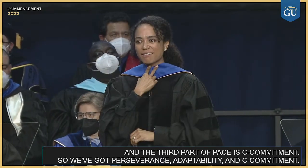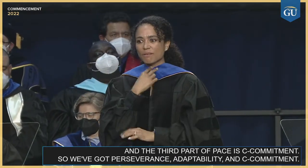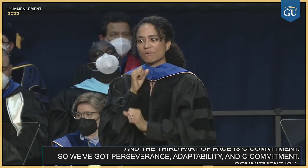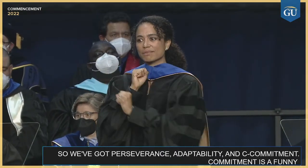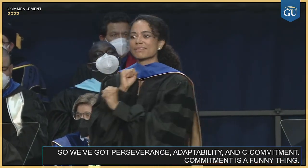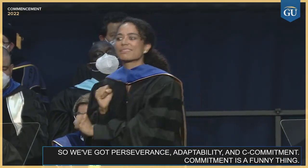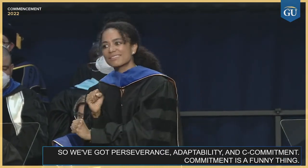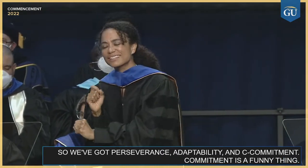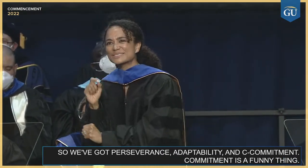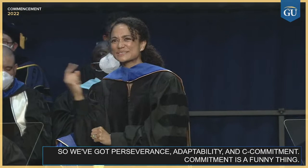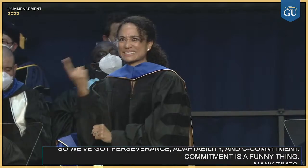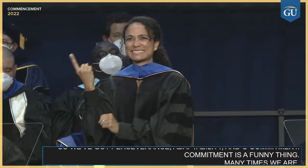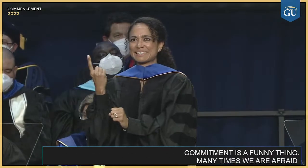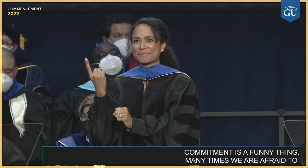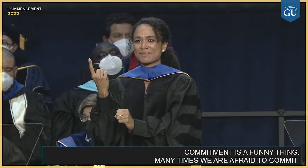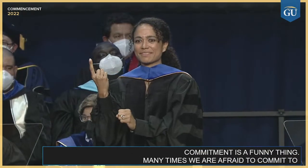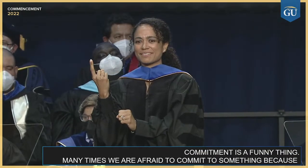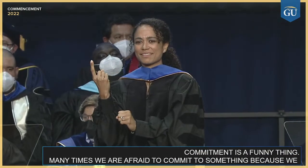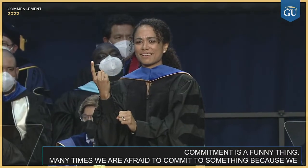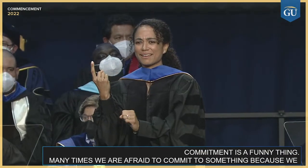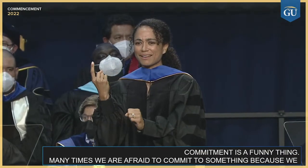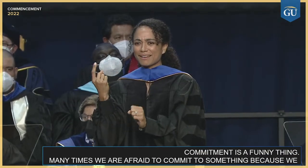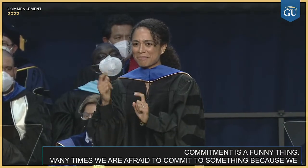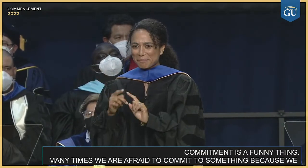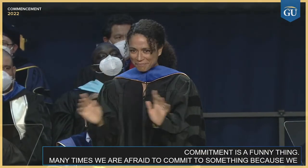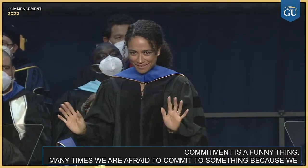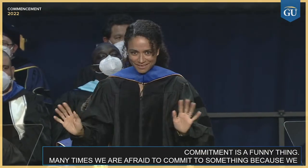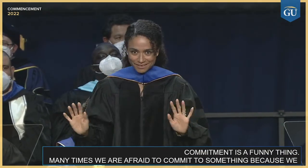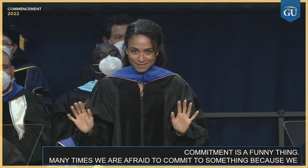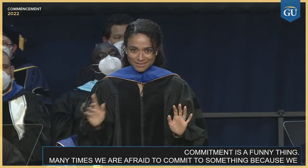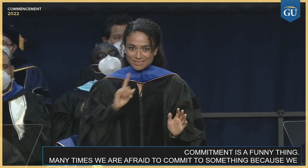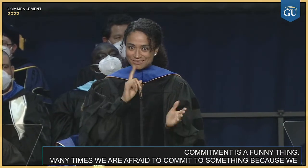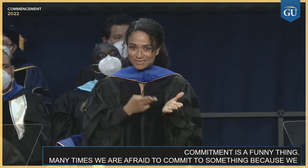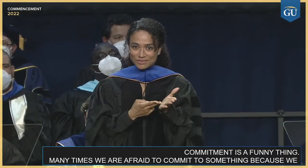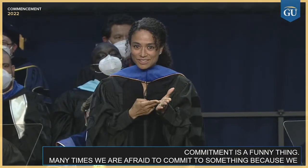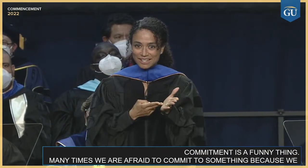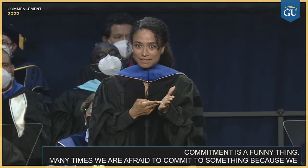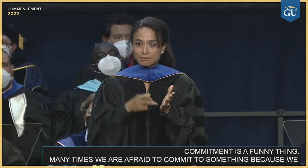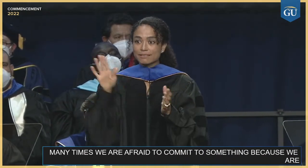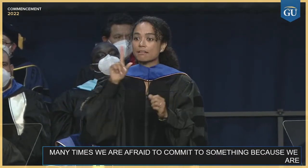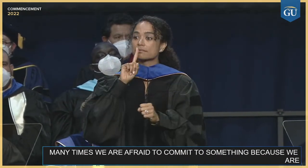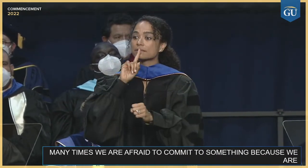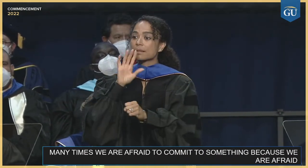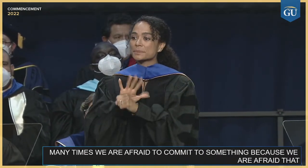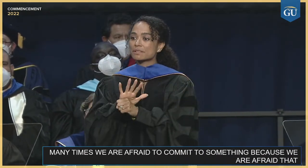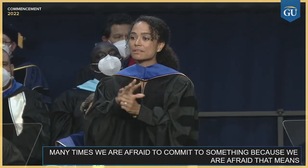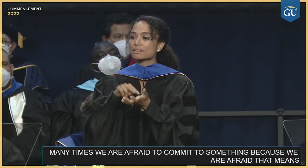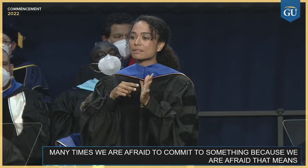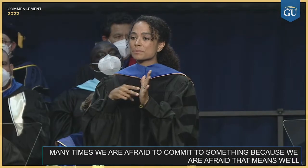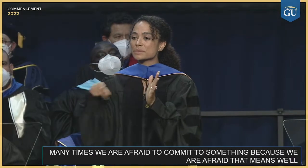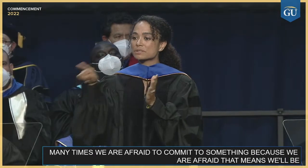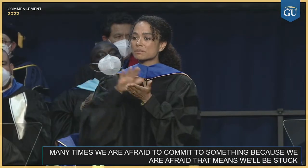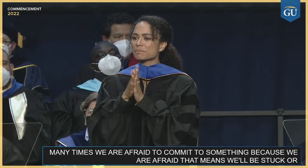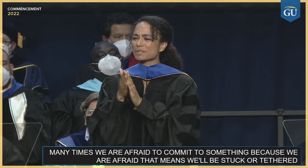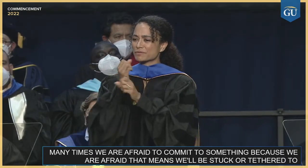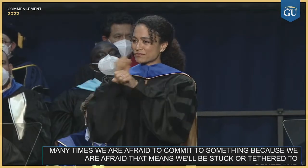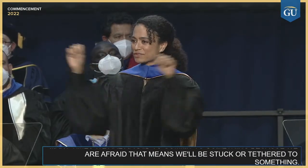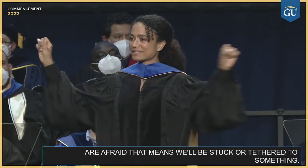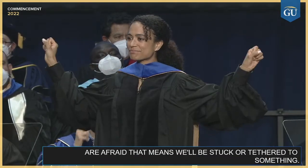because we're afraid that means we'll be stuck or tethered to something. But in actuality, commitment